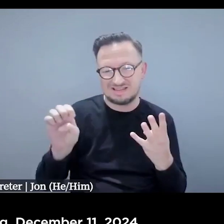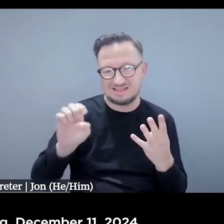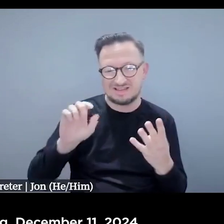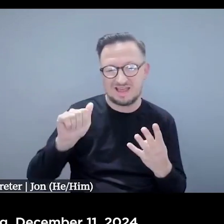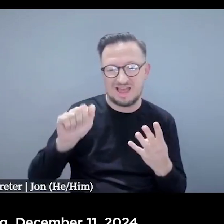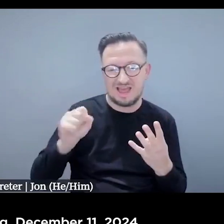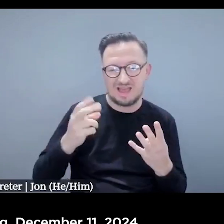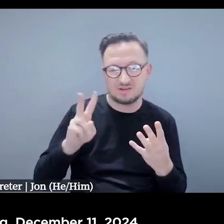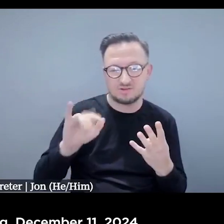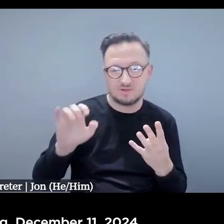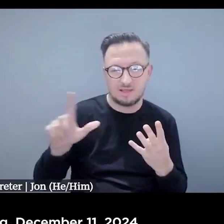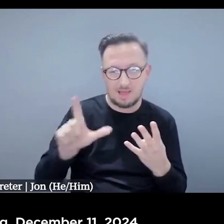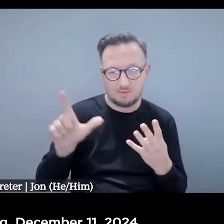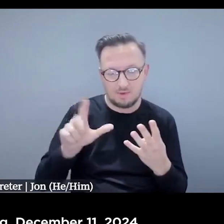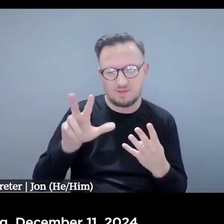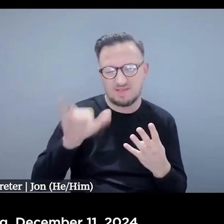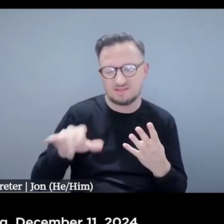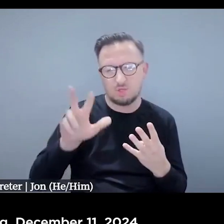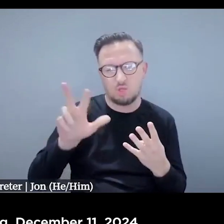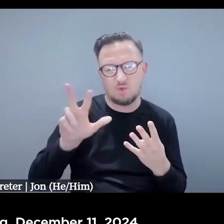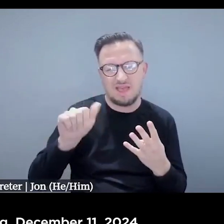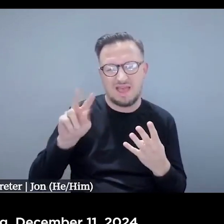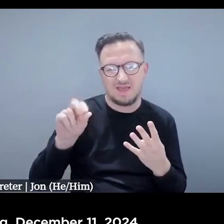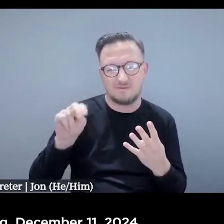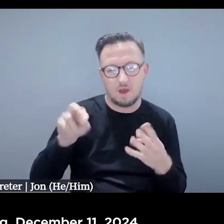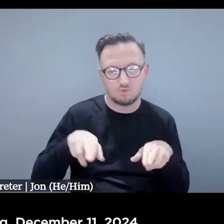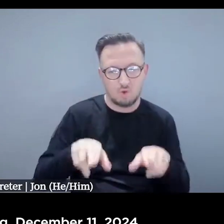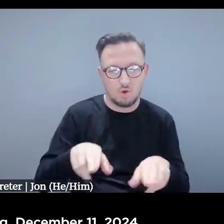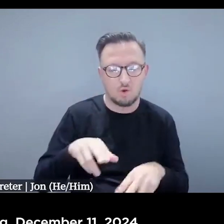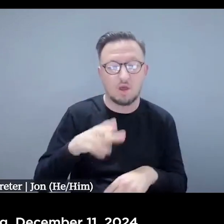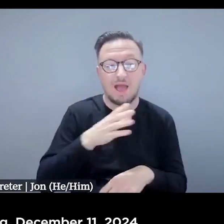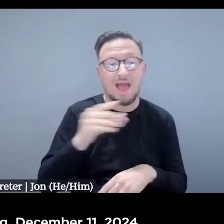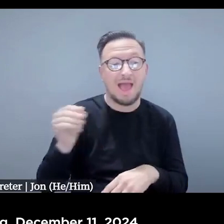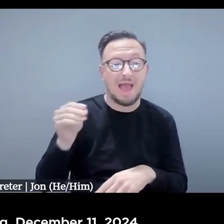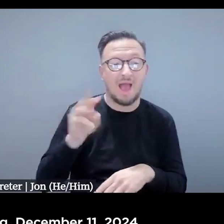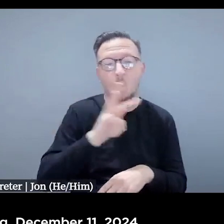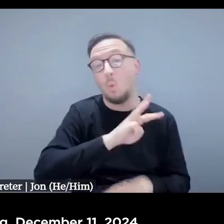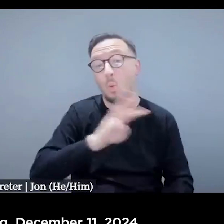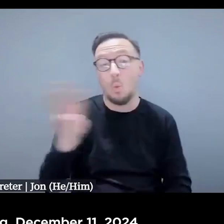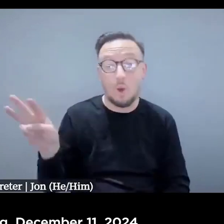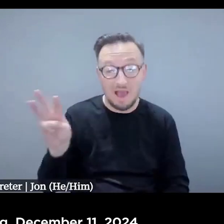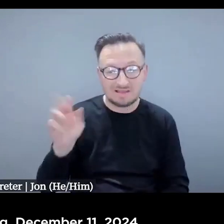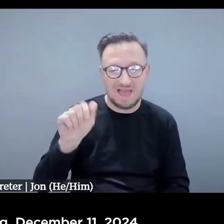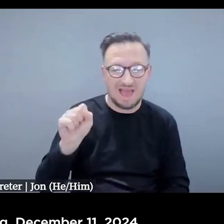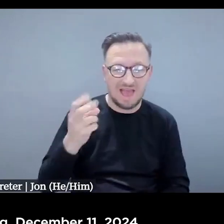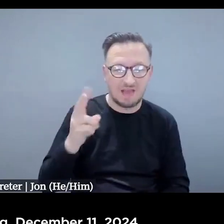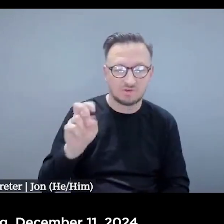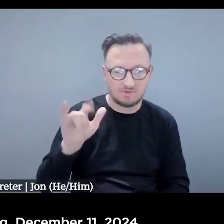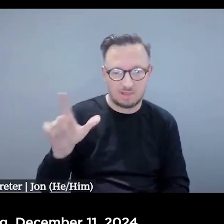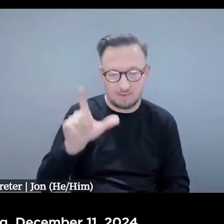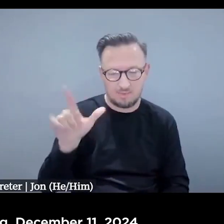Library, 3 Avon Road, and West Asheville Library at